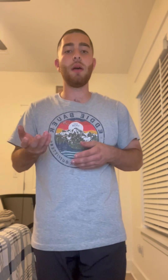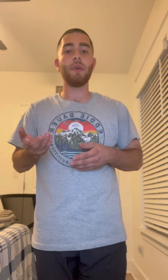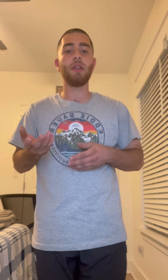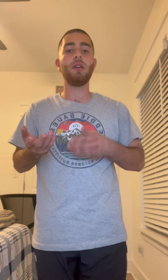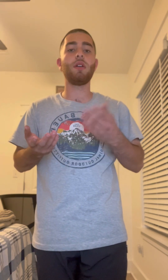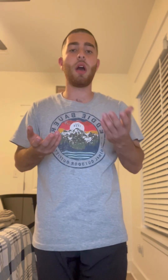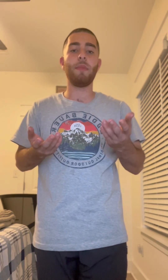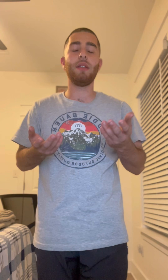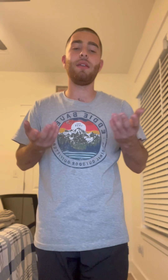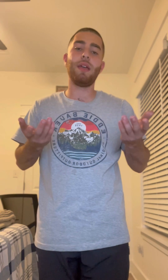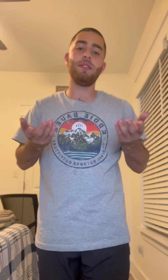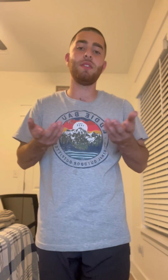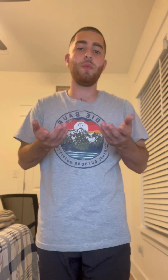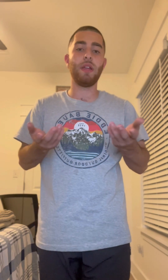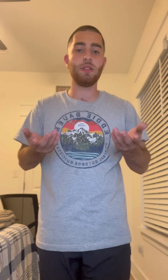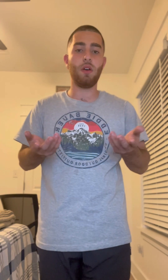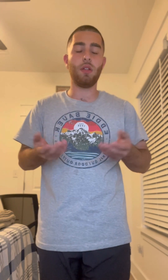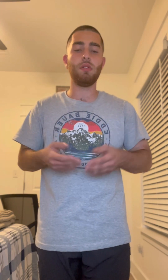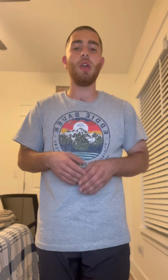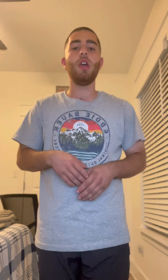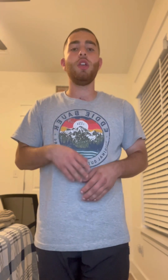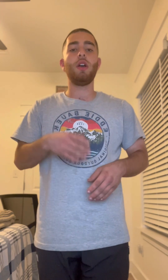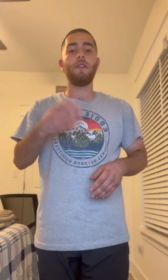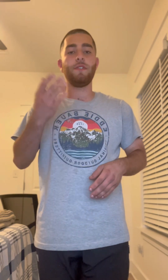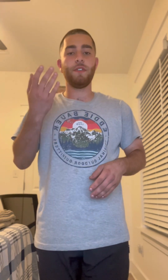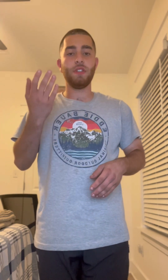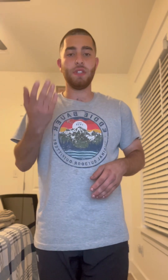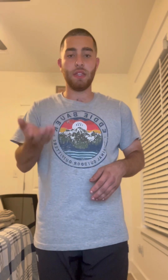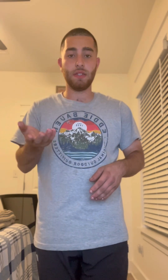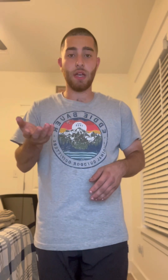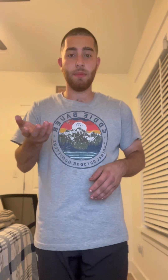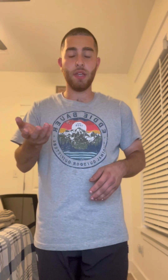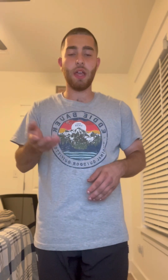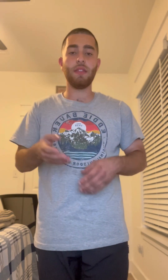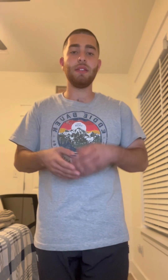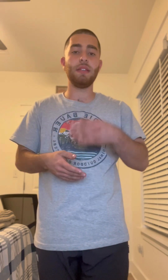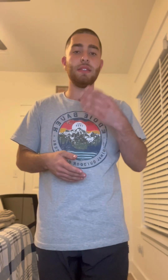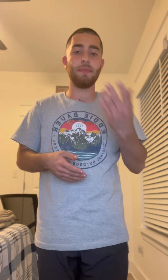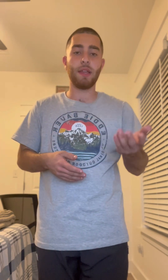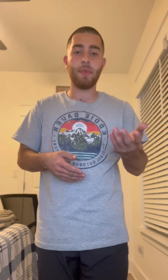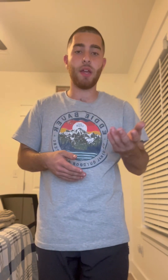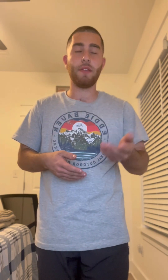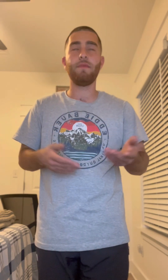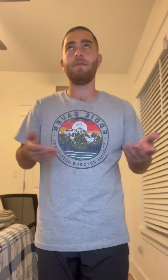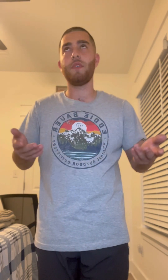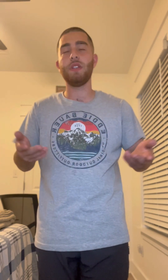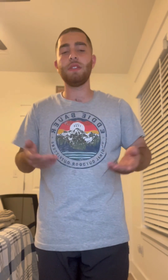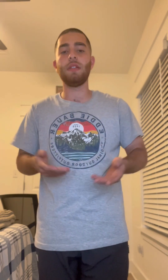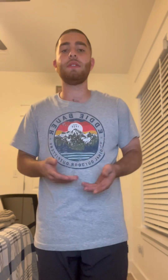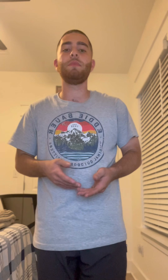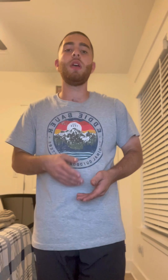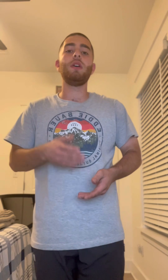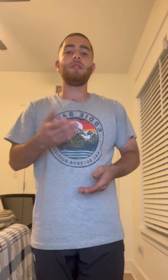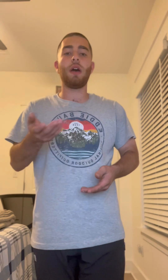Topic, comment, hence the way it's called. You have to first state the topic and then say something about it. For instance,